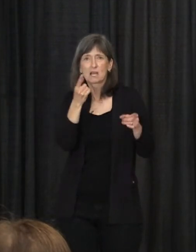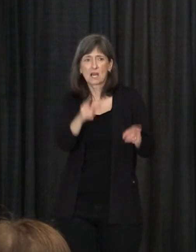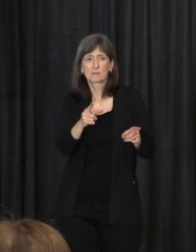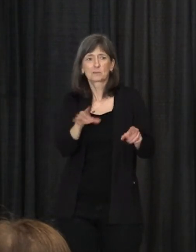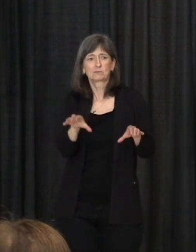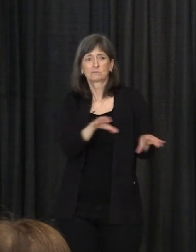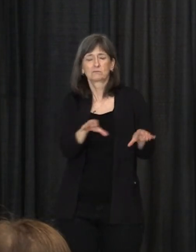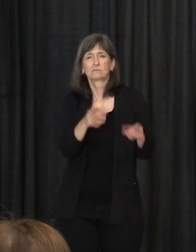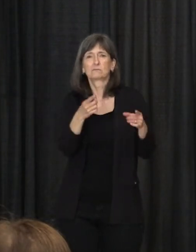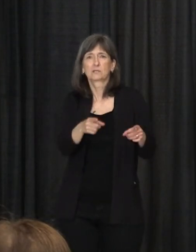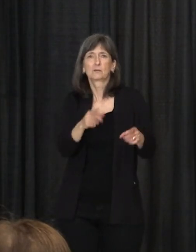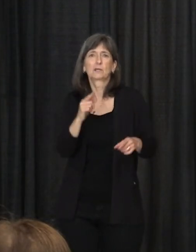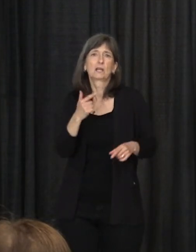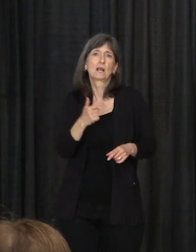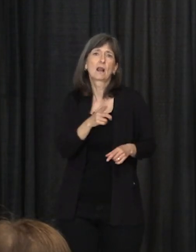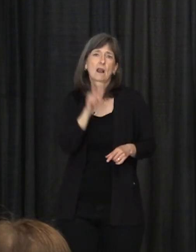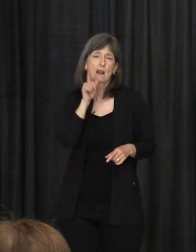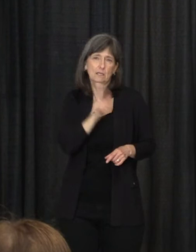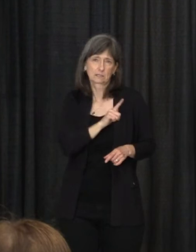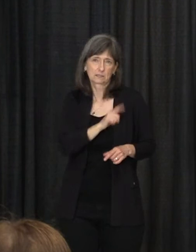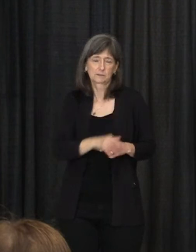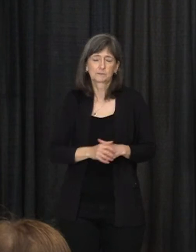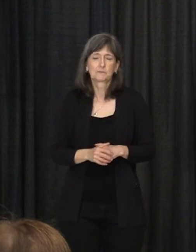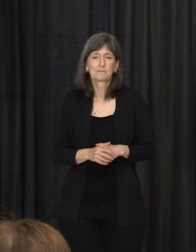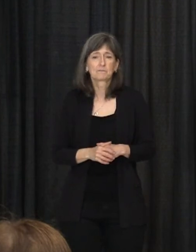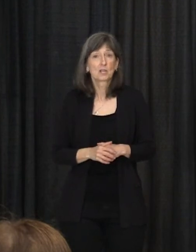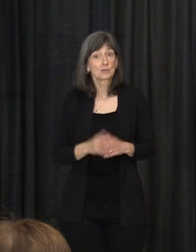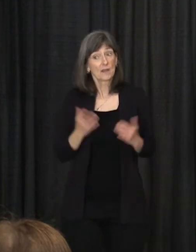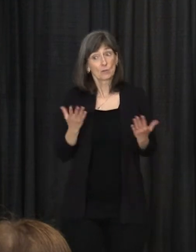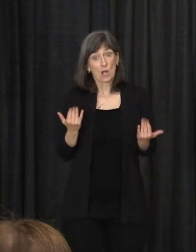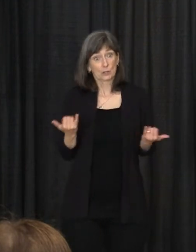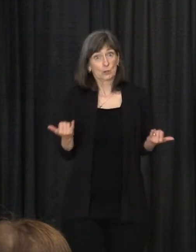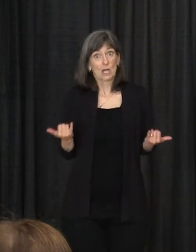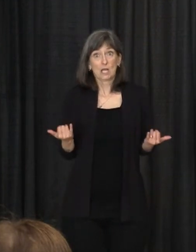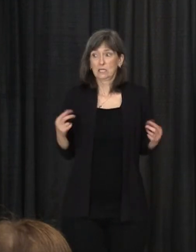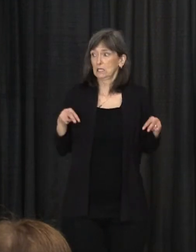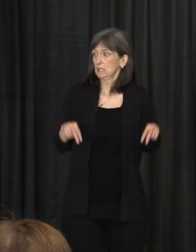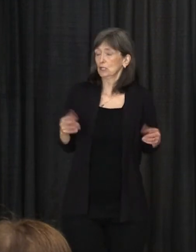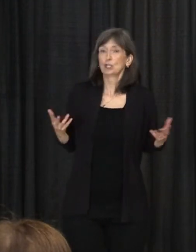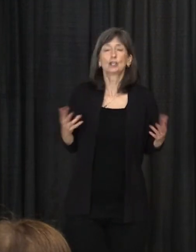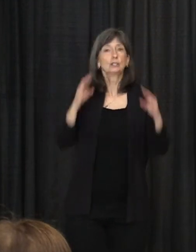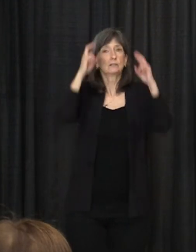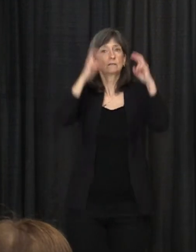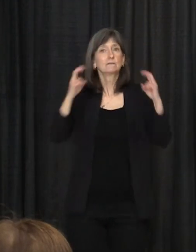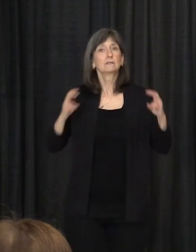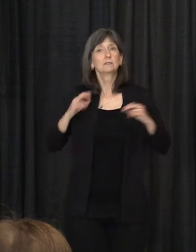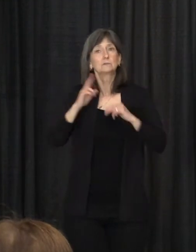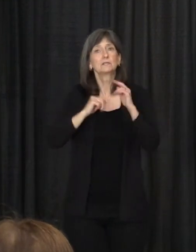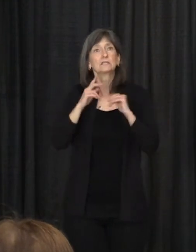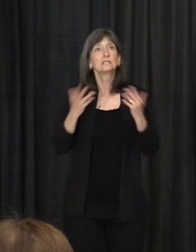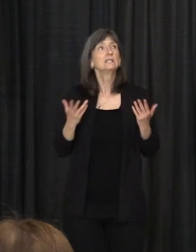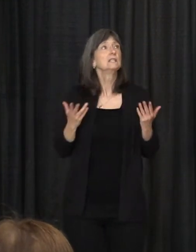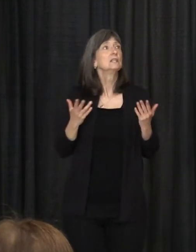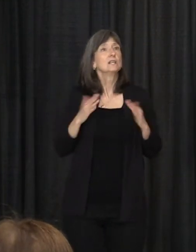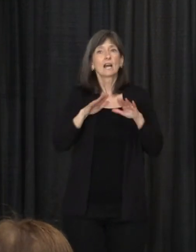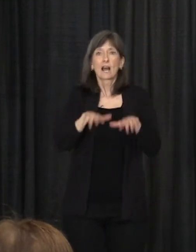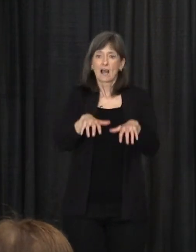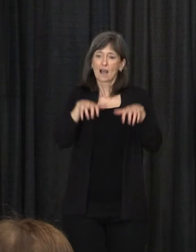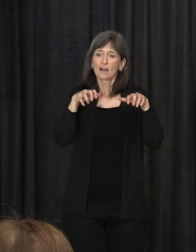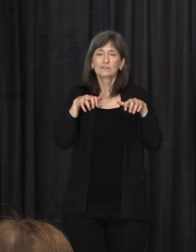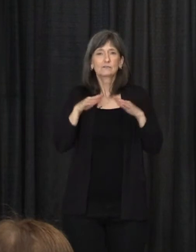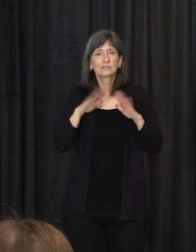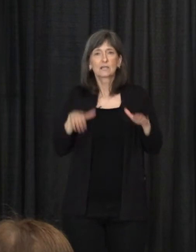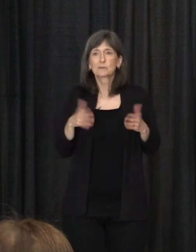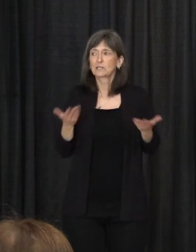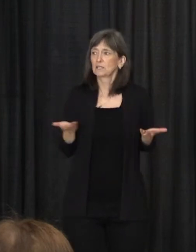actions that were taken there. It is why we are here today. Standing in the foyer of the Confederation building in front of the House of Assembly, it reminds us